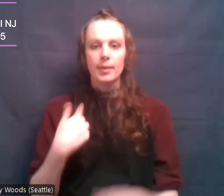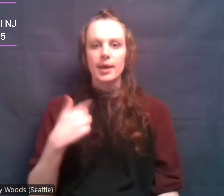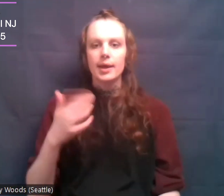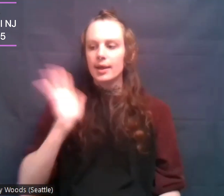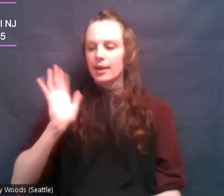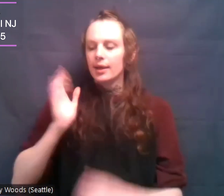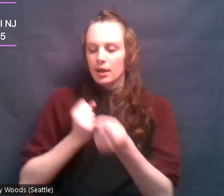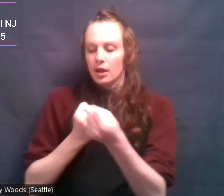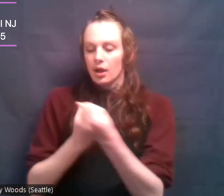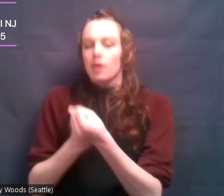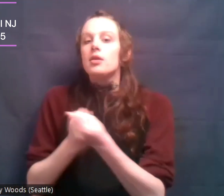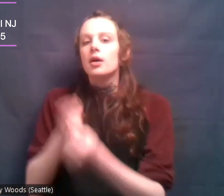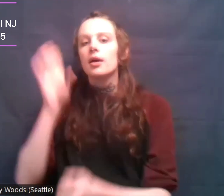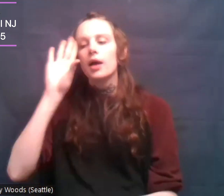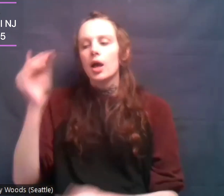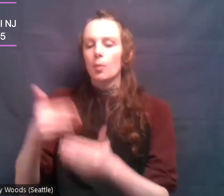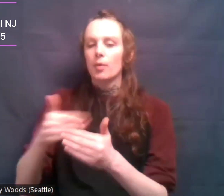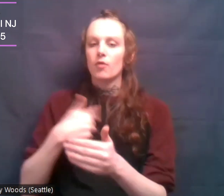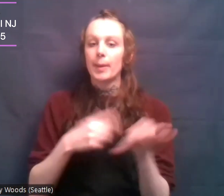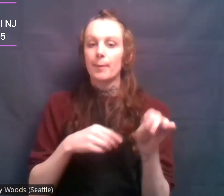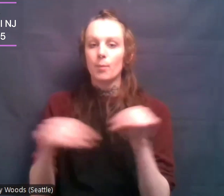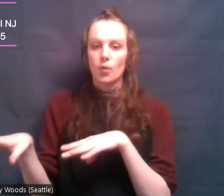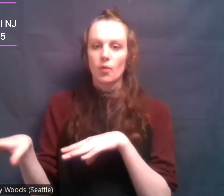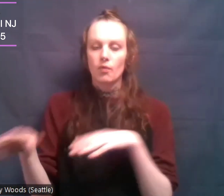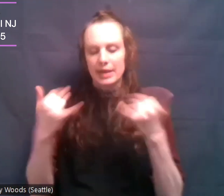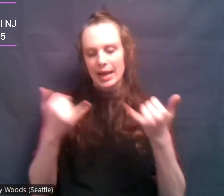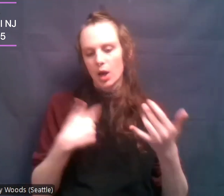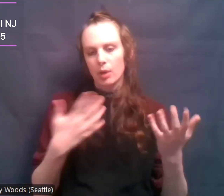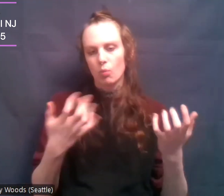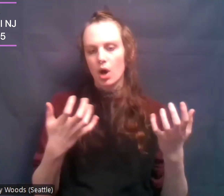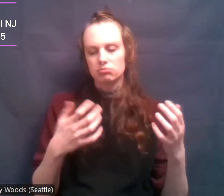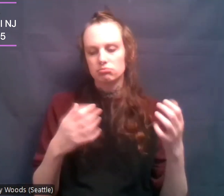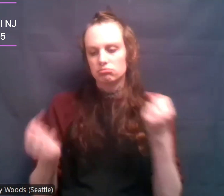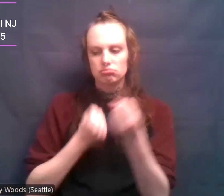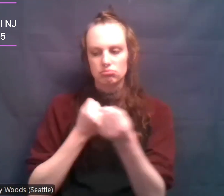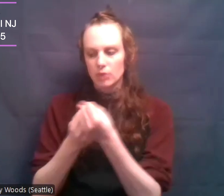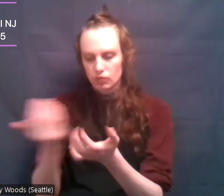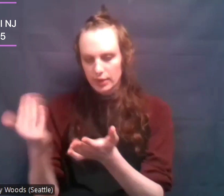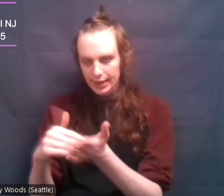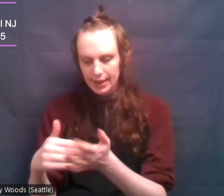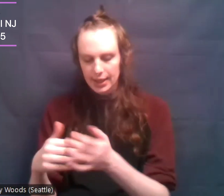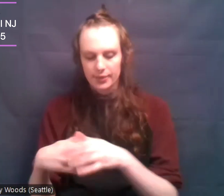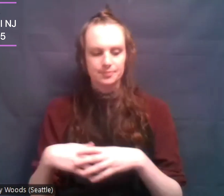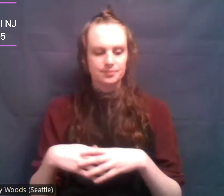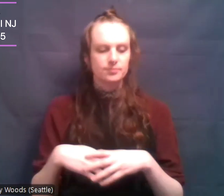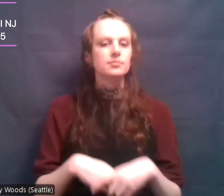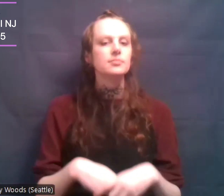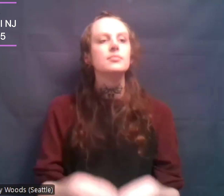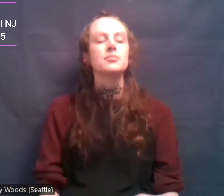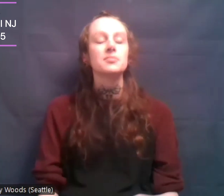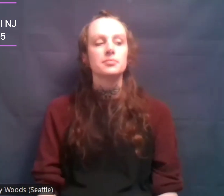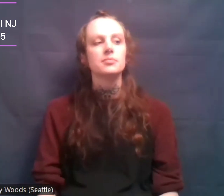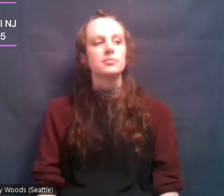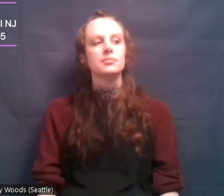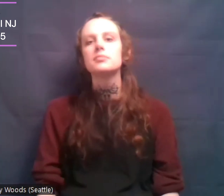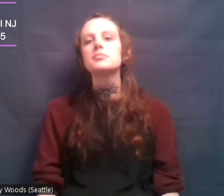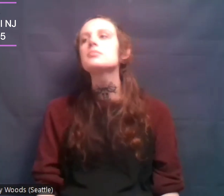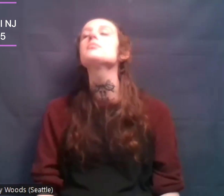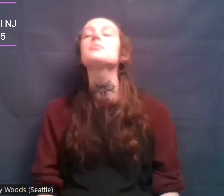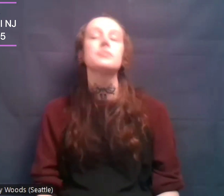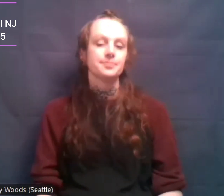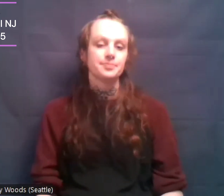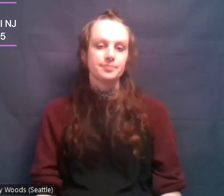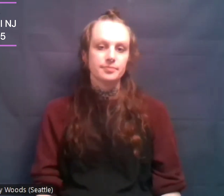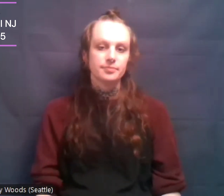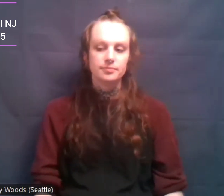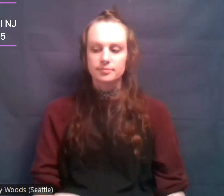I moved, and I'm looking to sponsor again, but I used to sponsor guys before I moved, and you know they